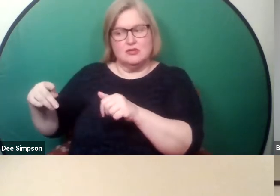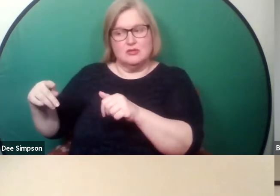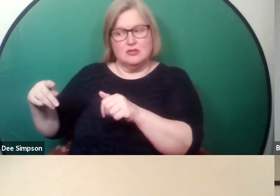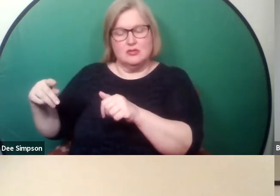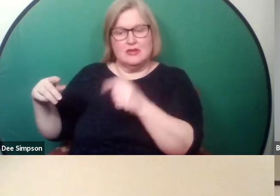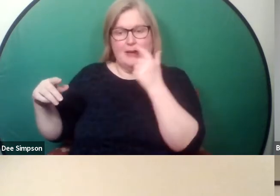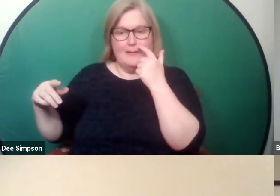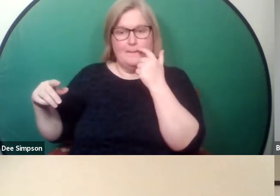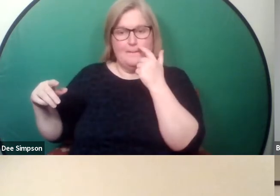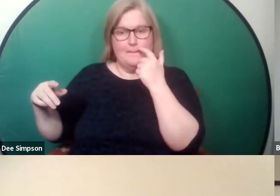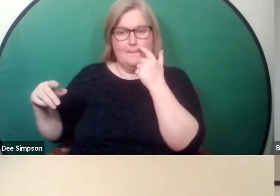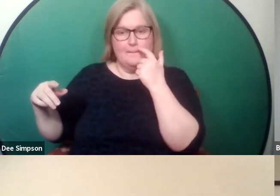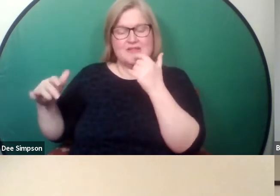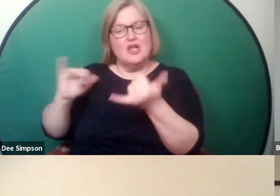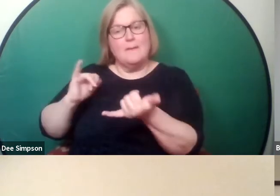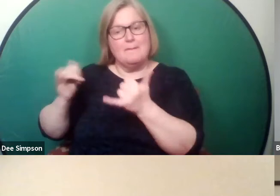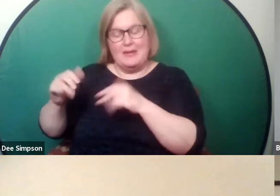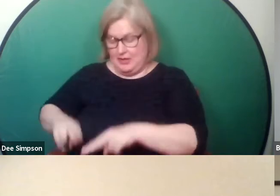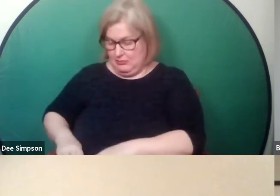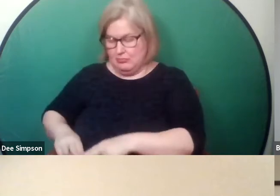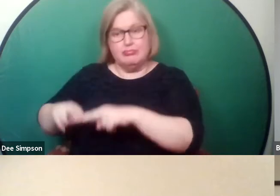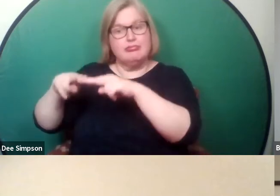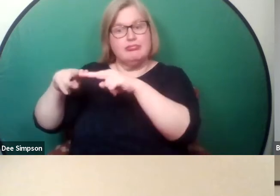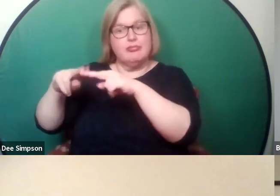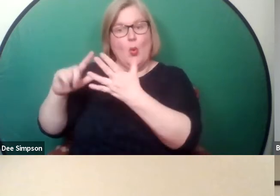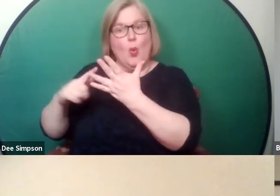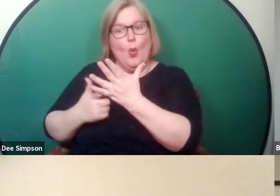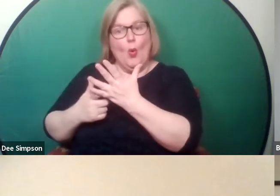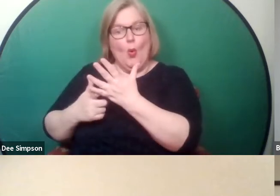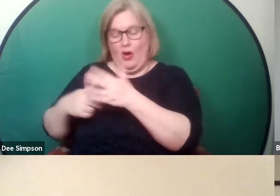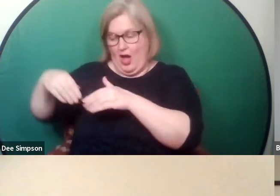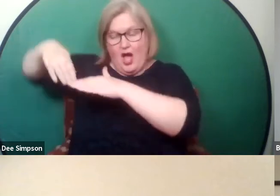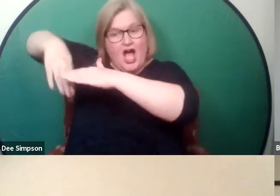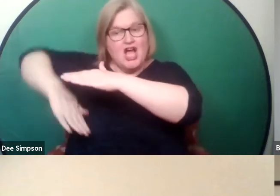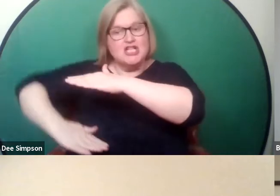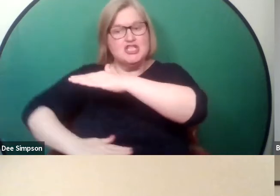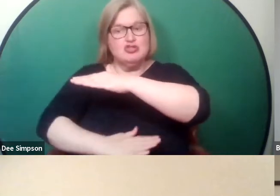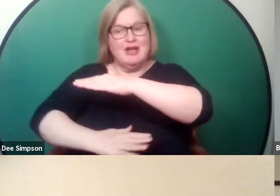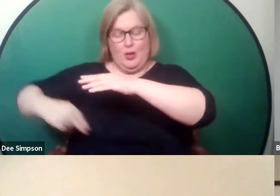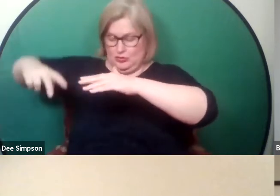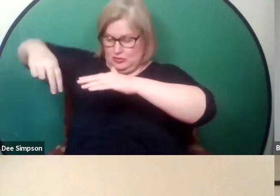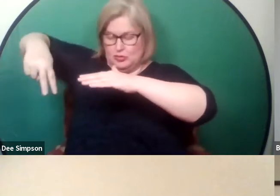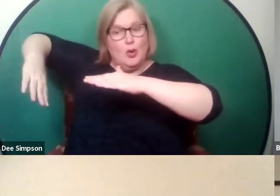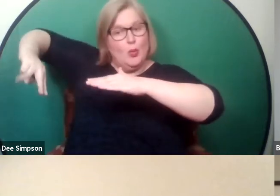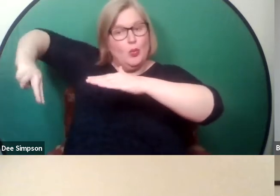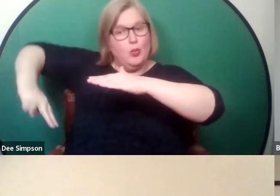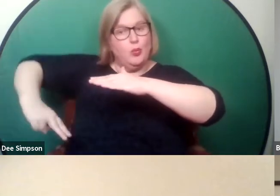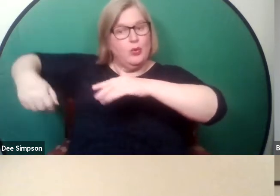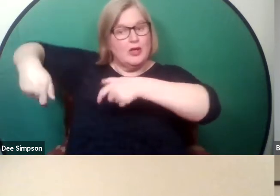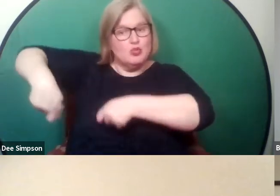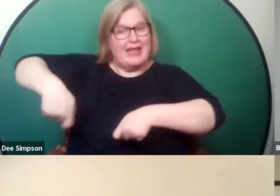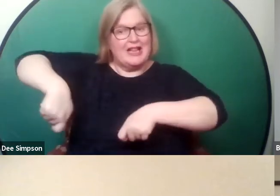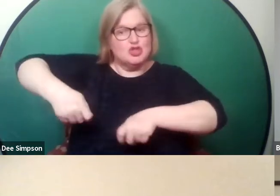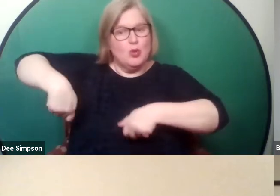an elevated or underground crossing. Now, generally, though, persons with